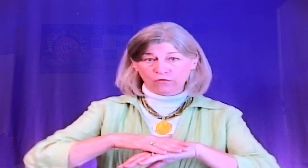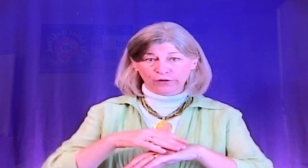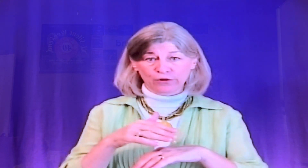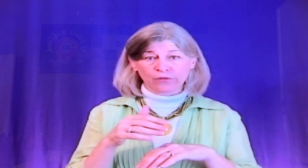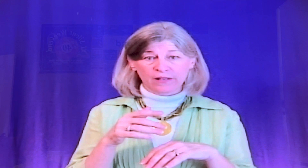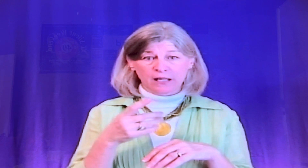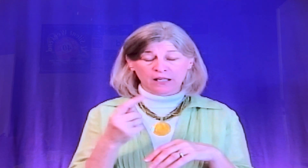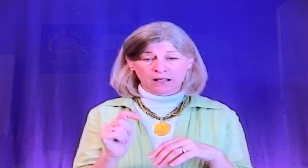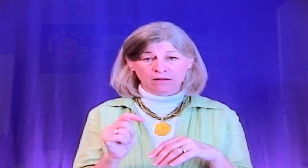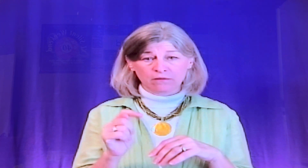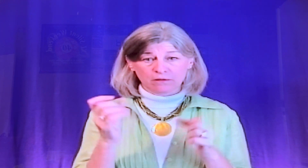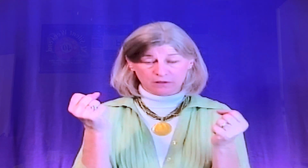over the center.